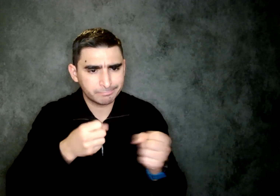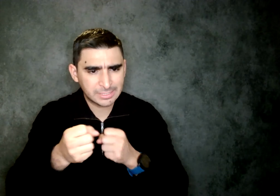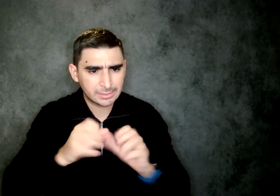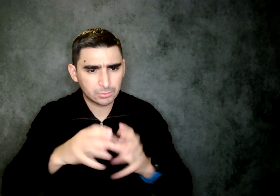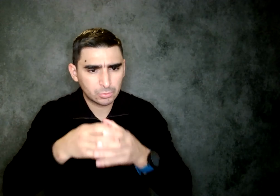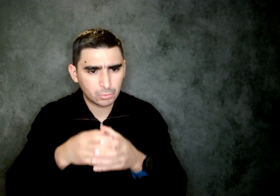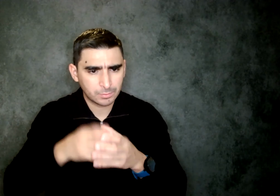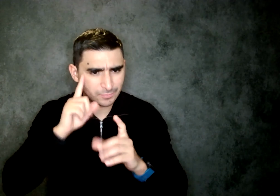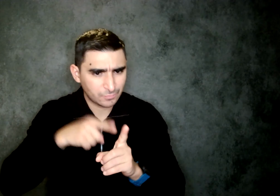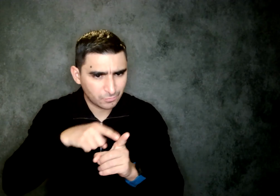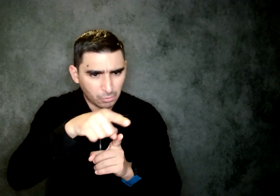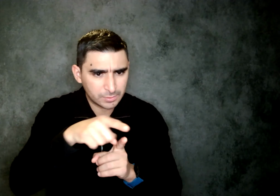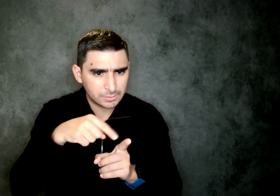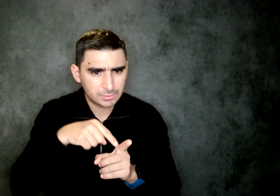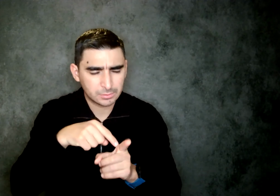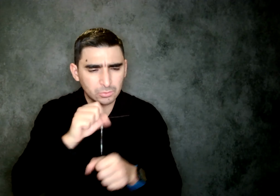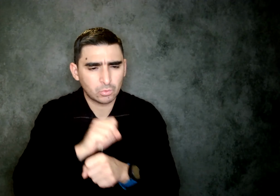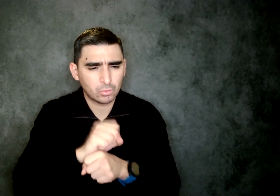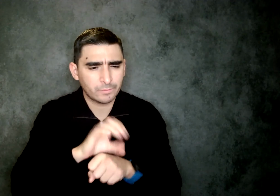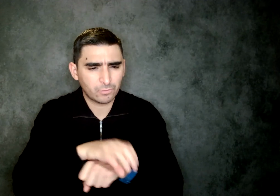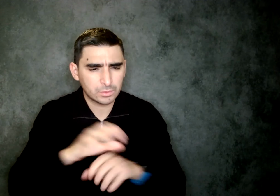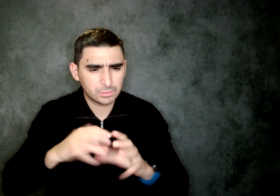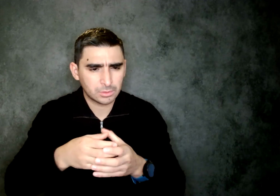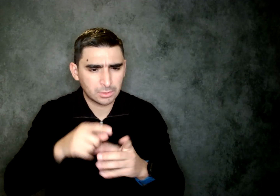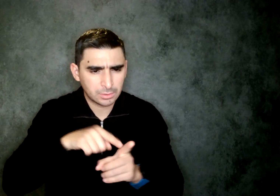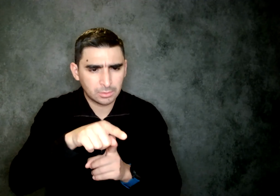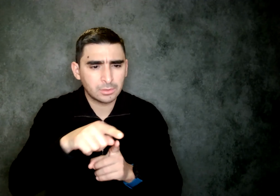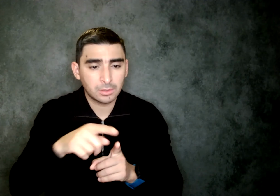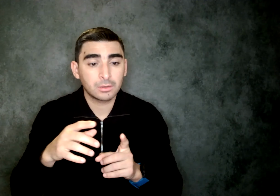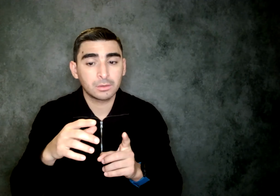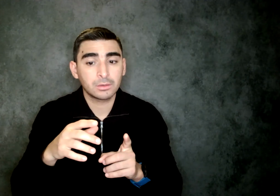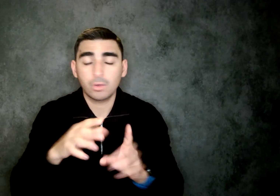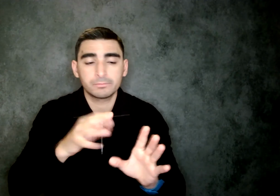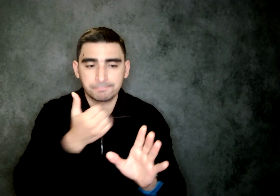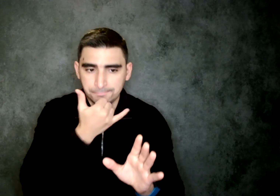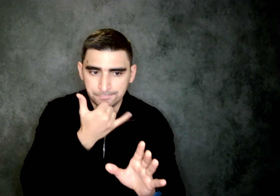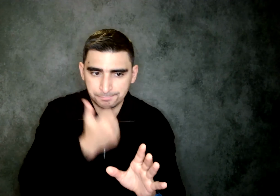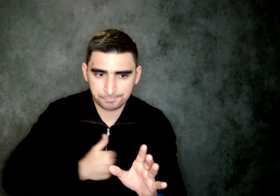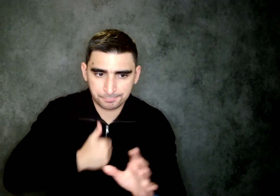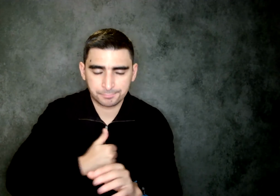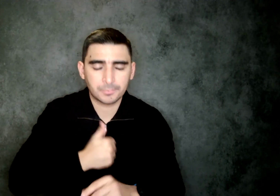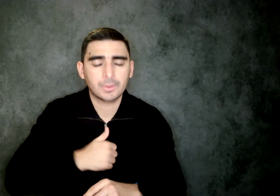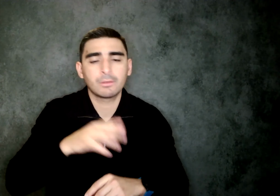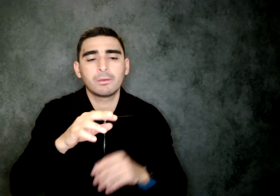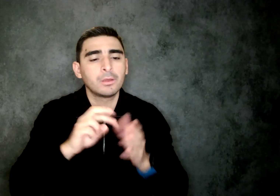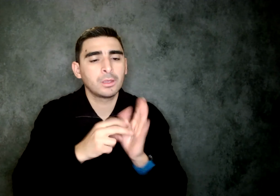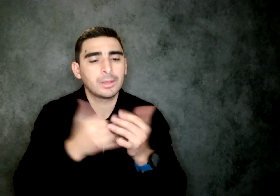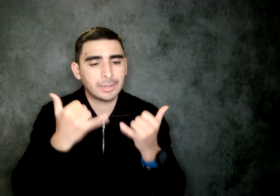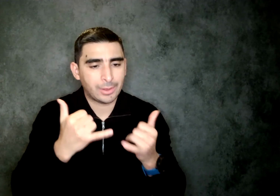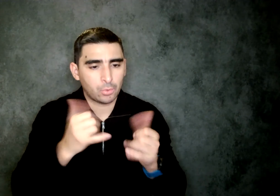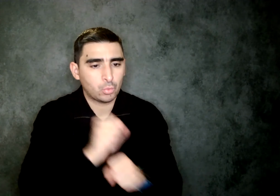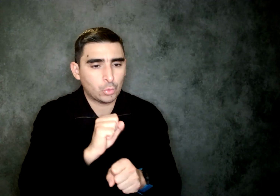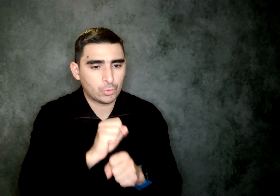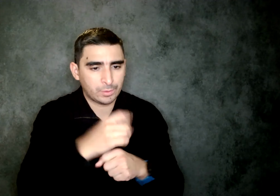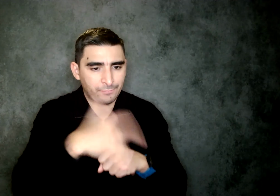think what's critical is the workforce crisis right now, and just that any ideas that were presented are not going